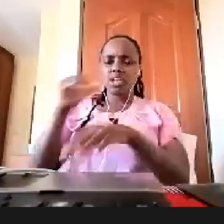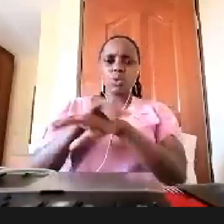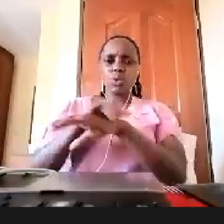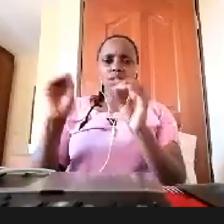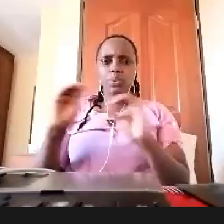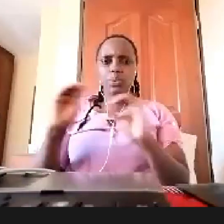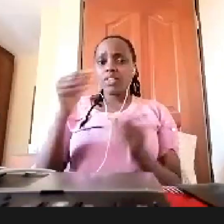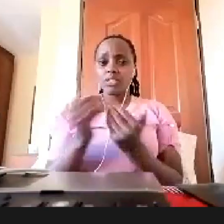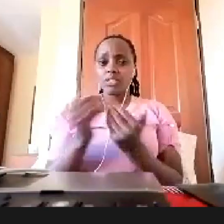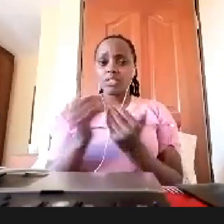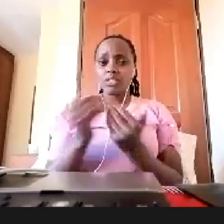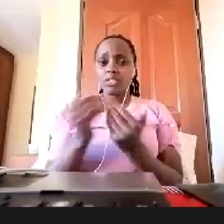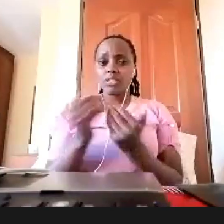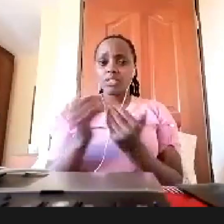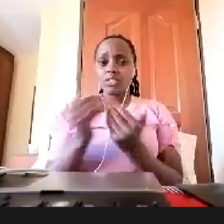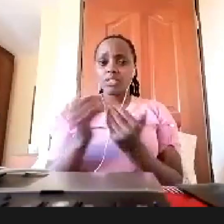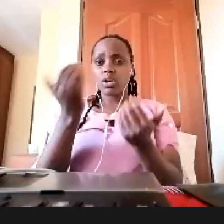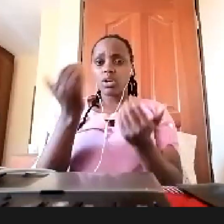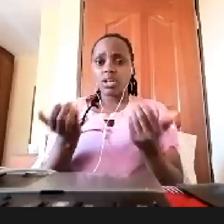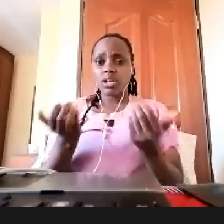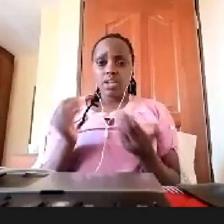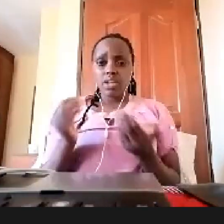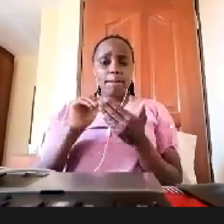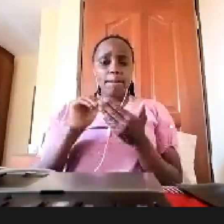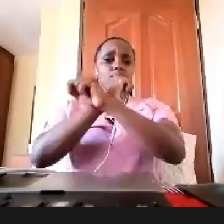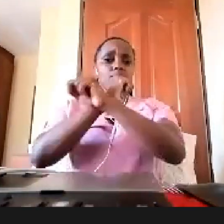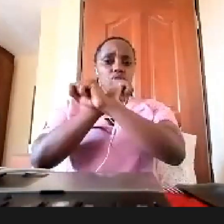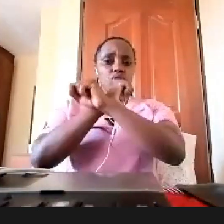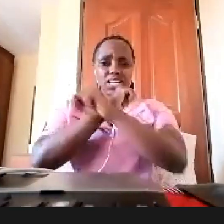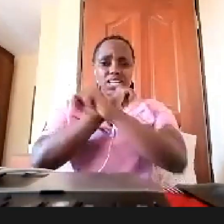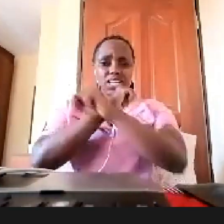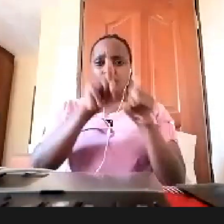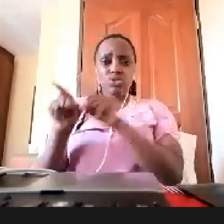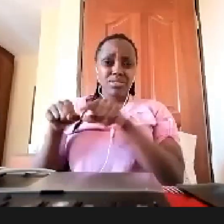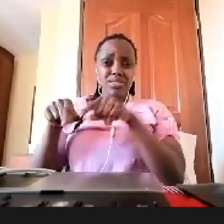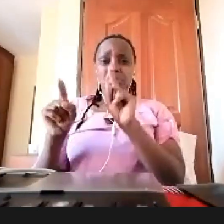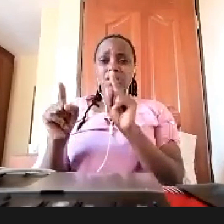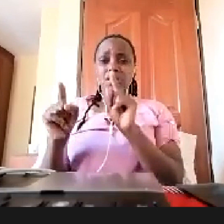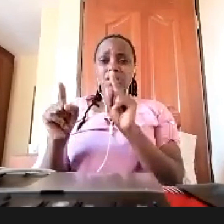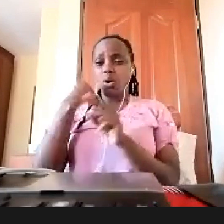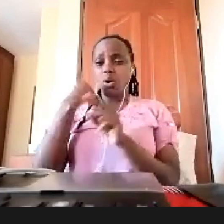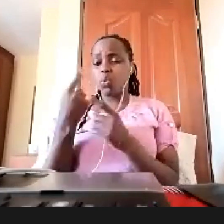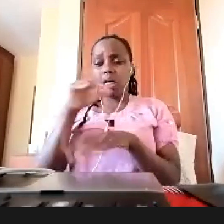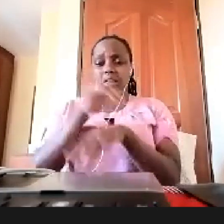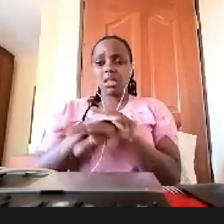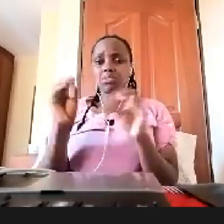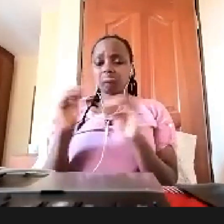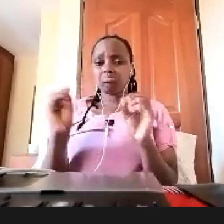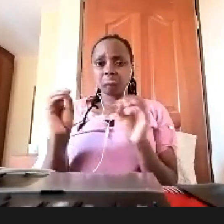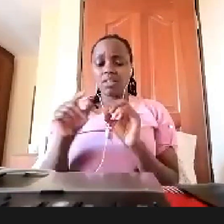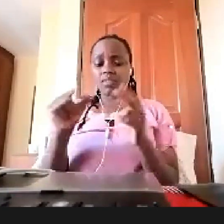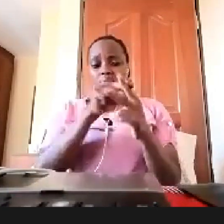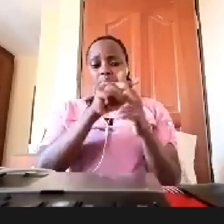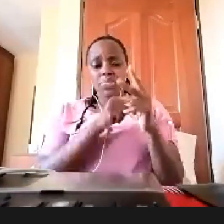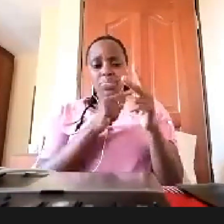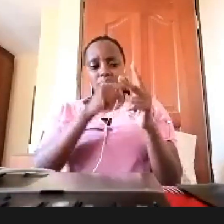the most protection, and somehow they are the ones that are not being reached. So I think those are three key takeaways for me from that presentation. I